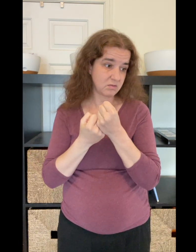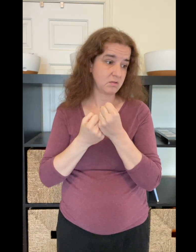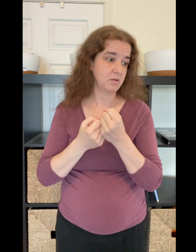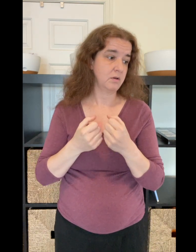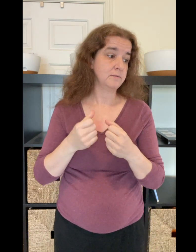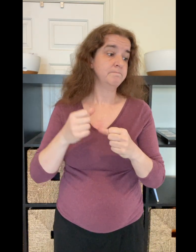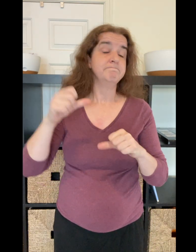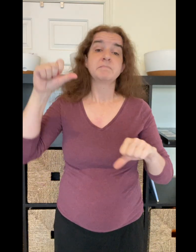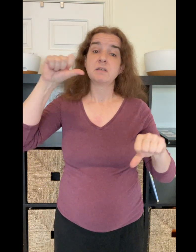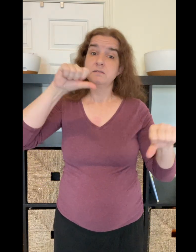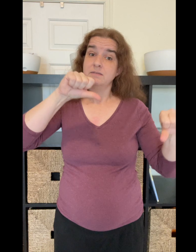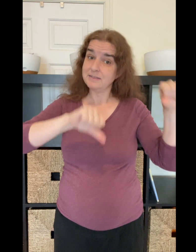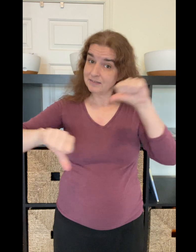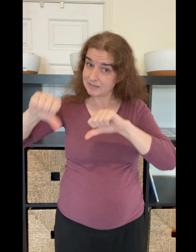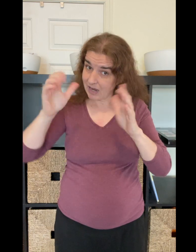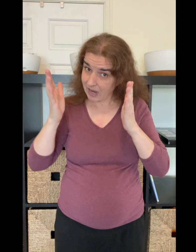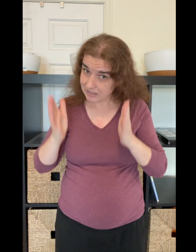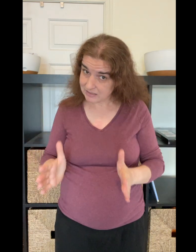It's important to have government support.